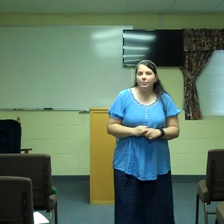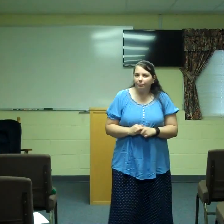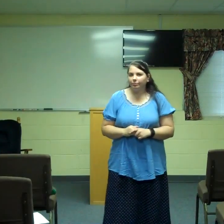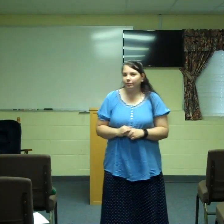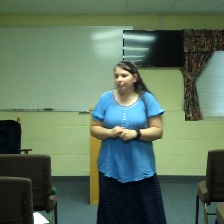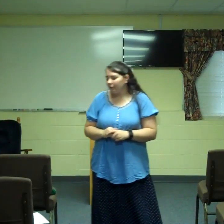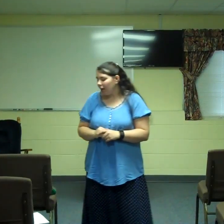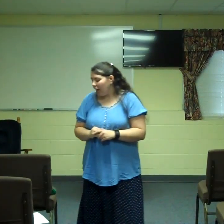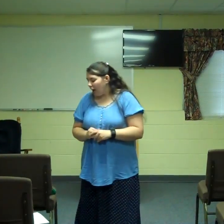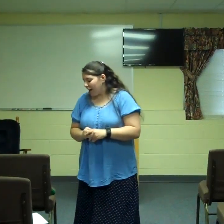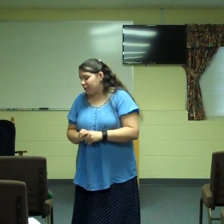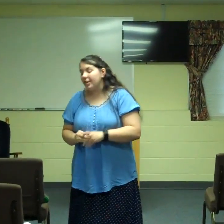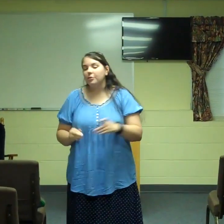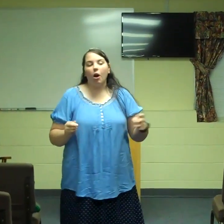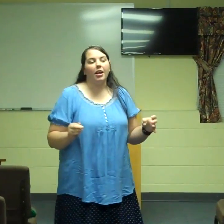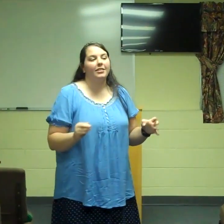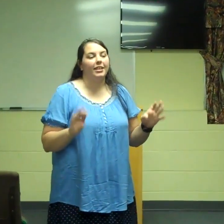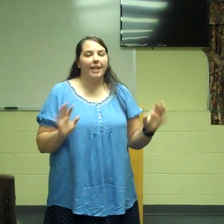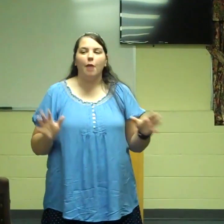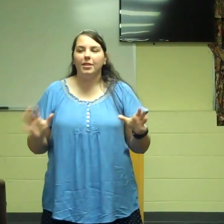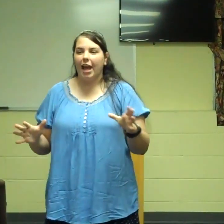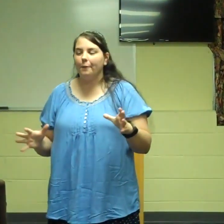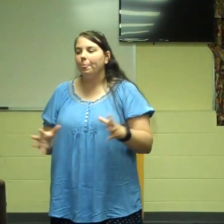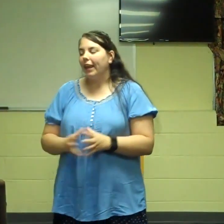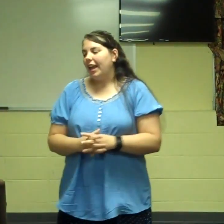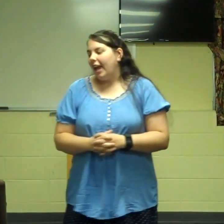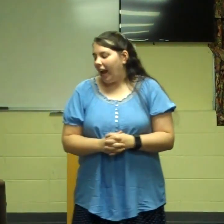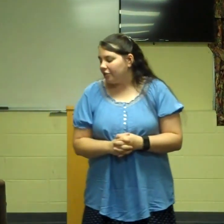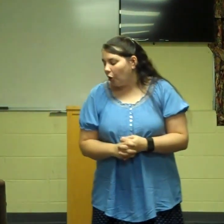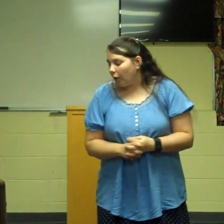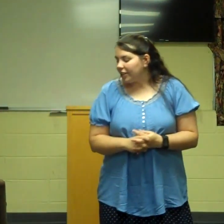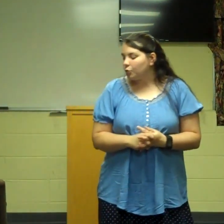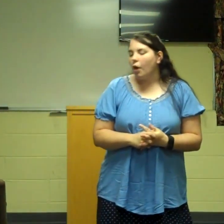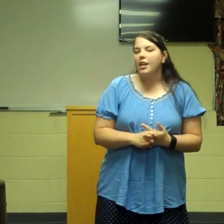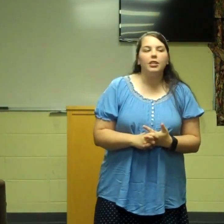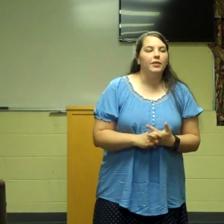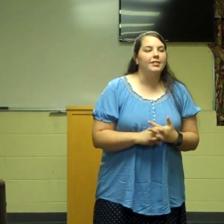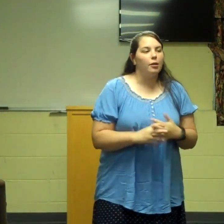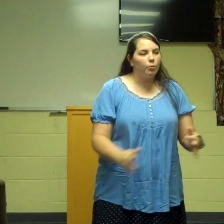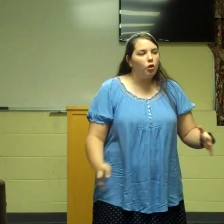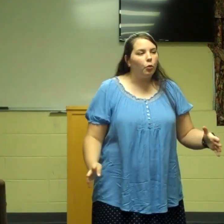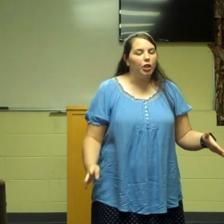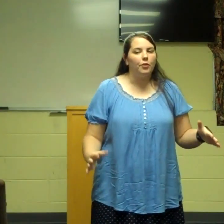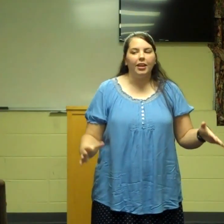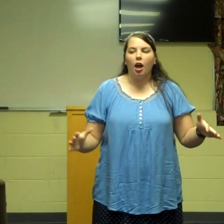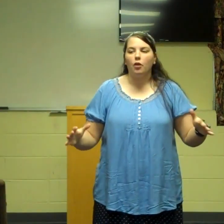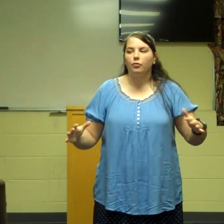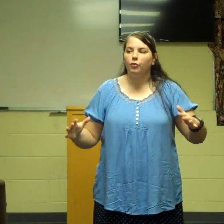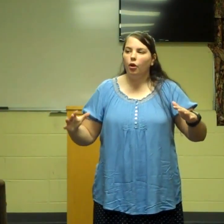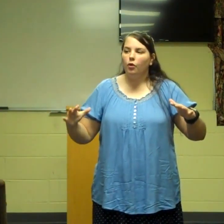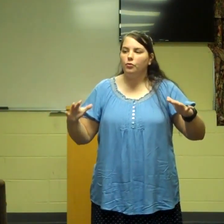Good. Alright, so this part is the time and day. And so it's relatively simple when you think of